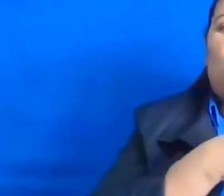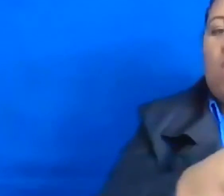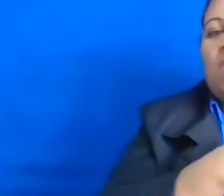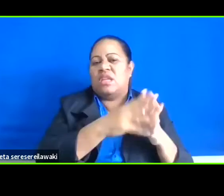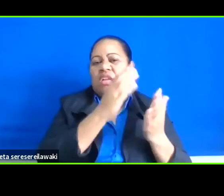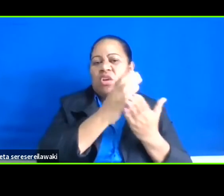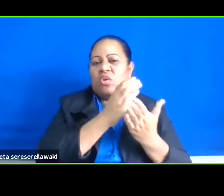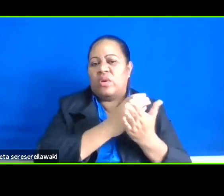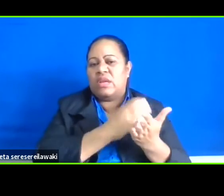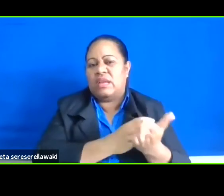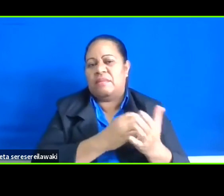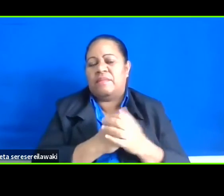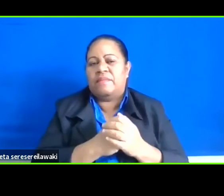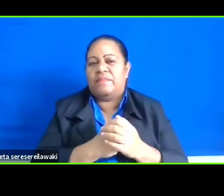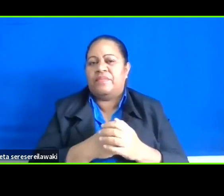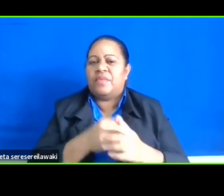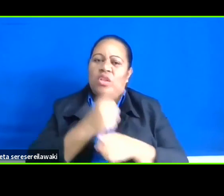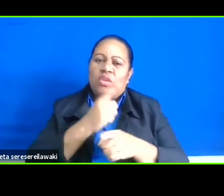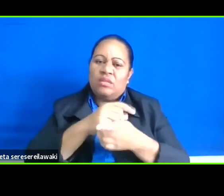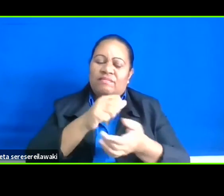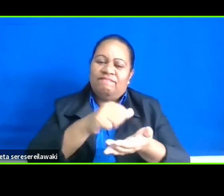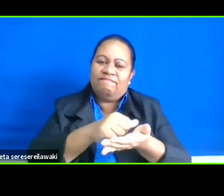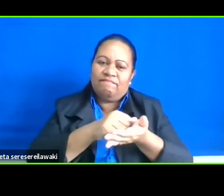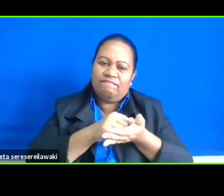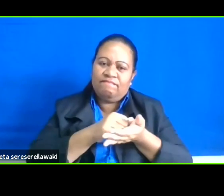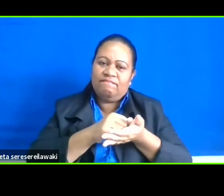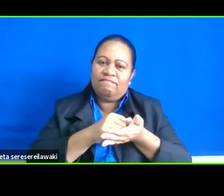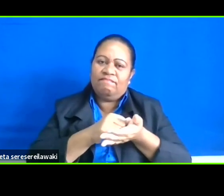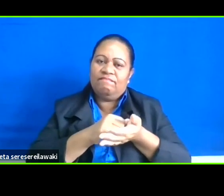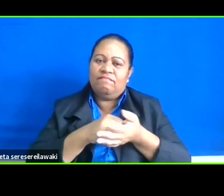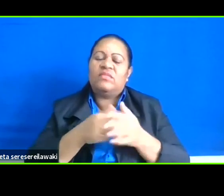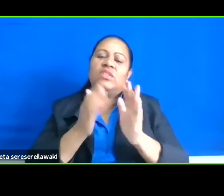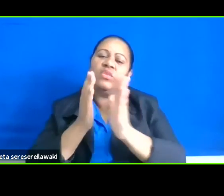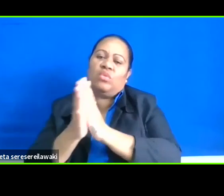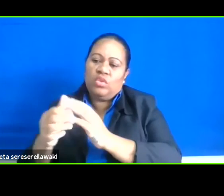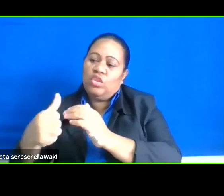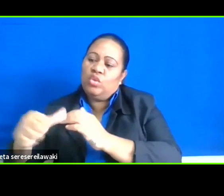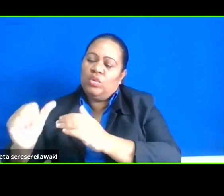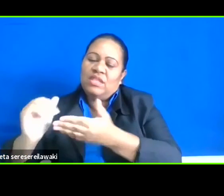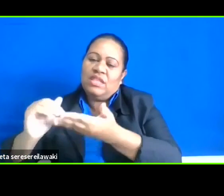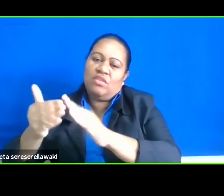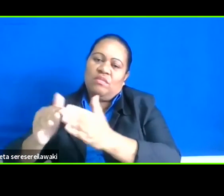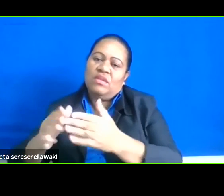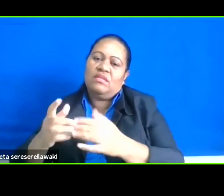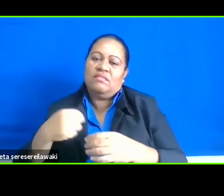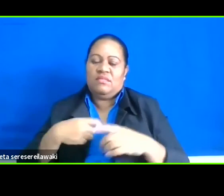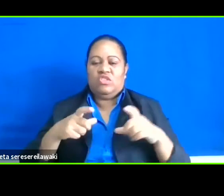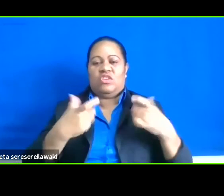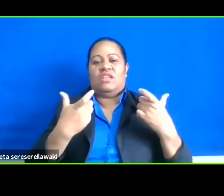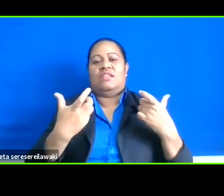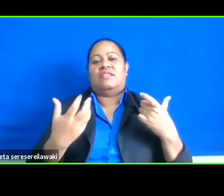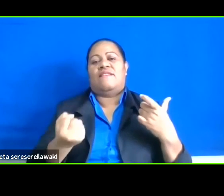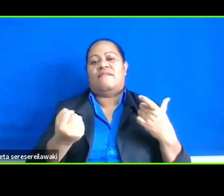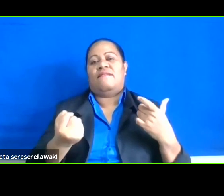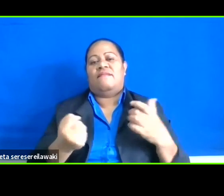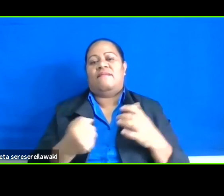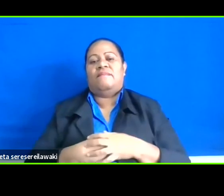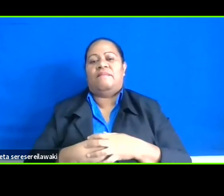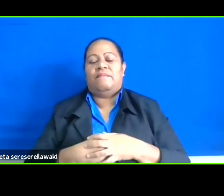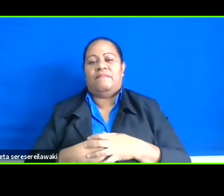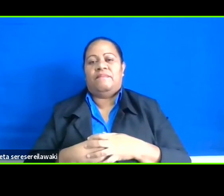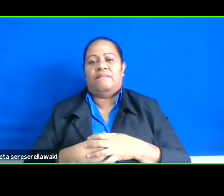to our conservation practitioners who go out into communities so that is one of the challenges uh from me and that's something that